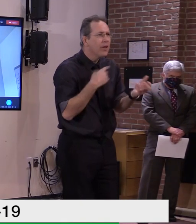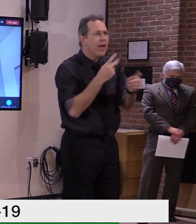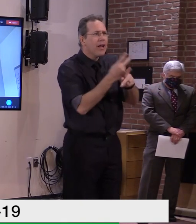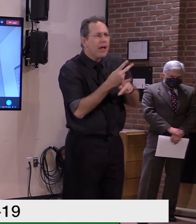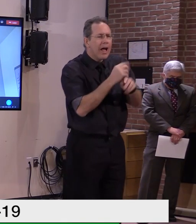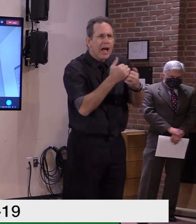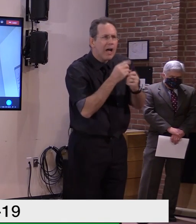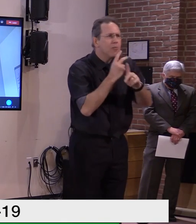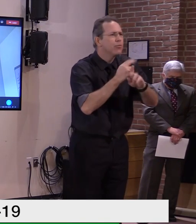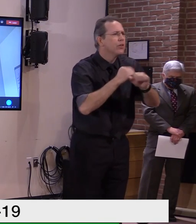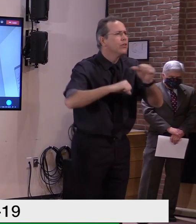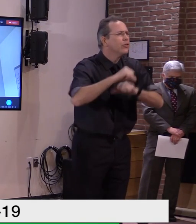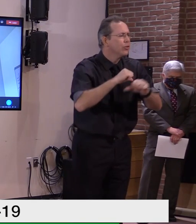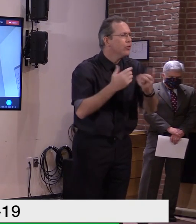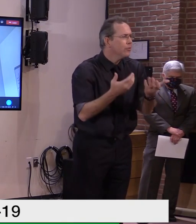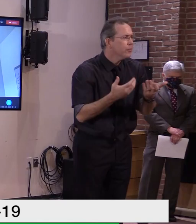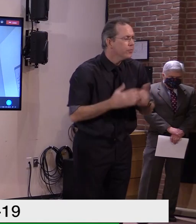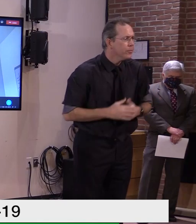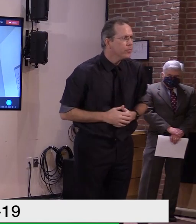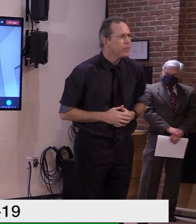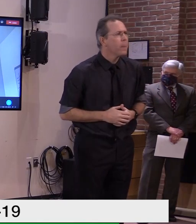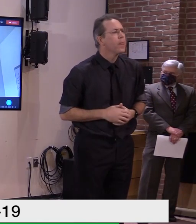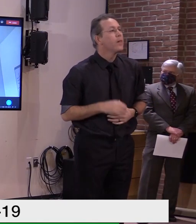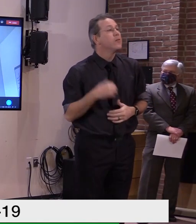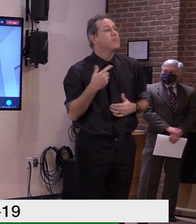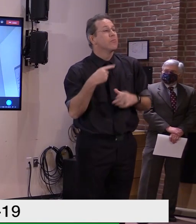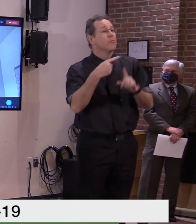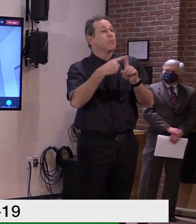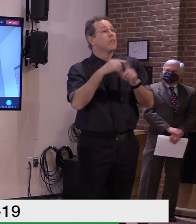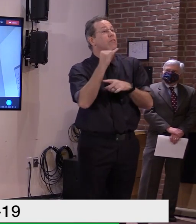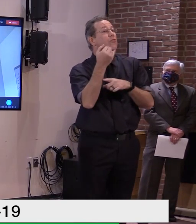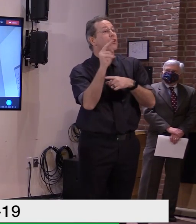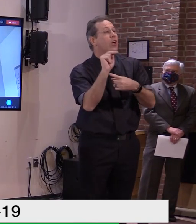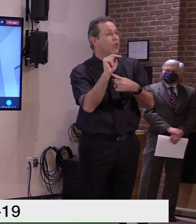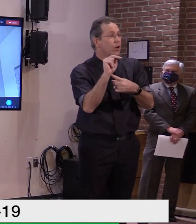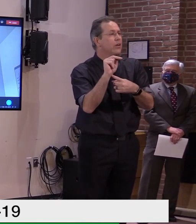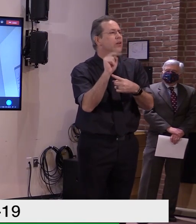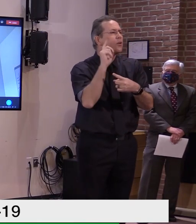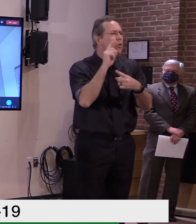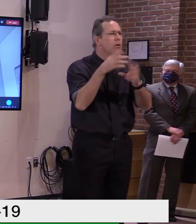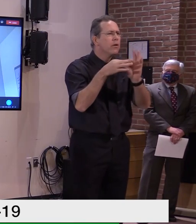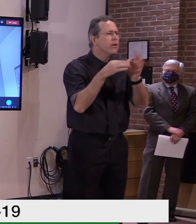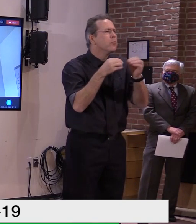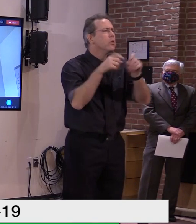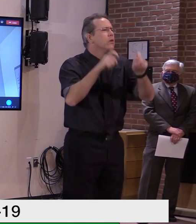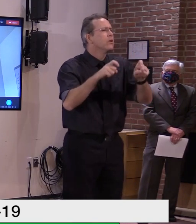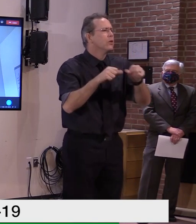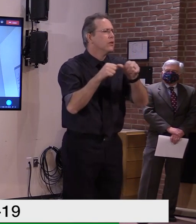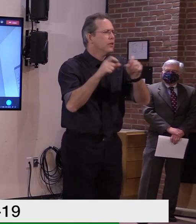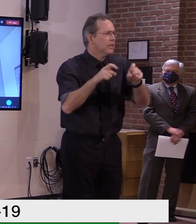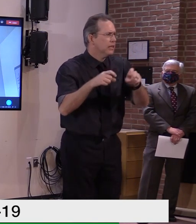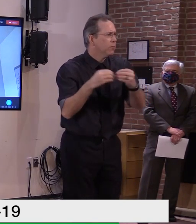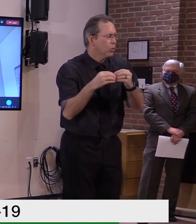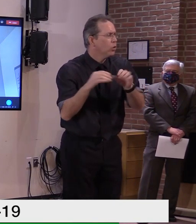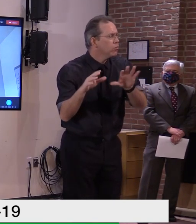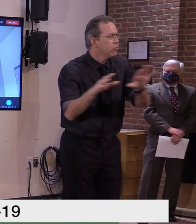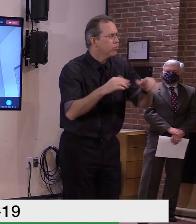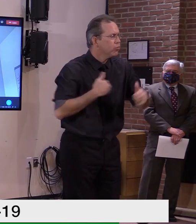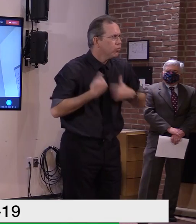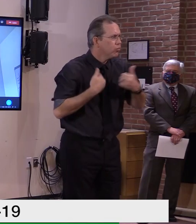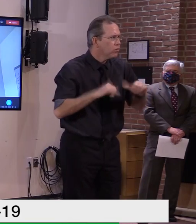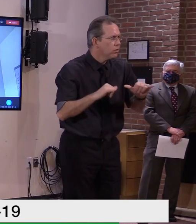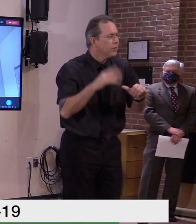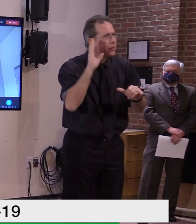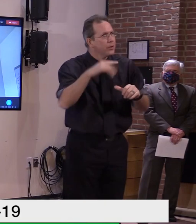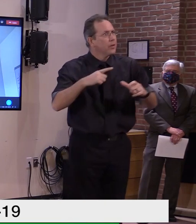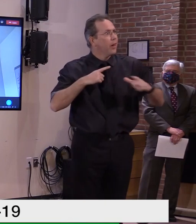it's an important tool for us to monitor the conditions. But with the major holidays behind us and the advent of vaccines, we can look